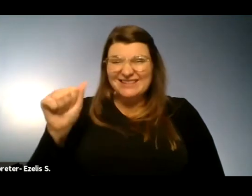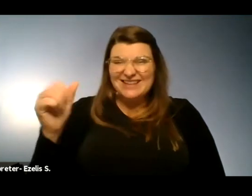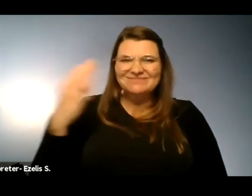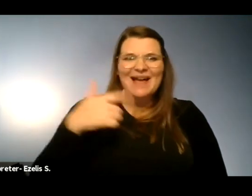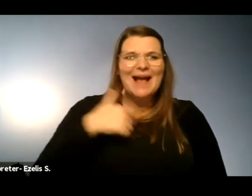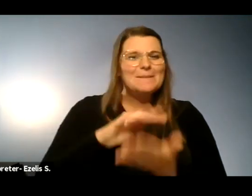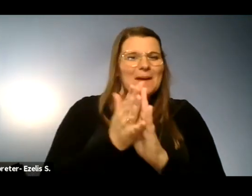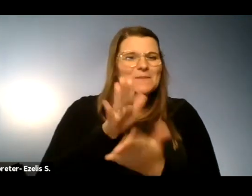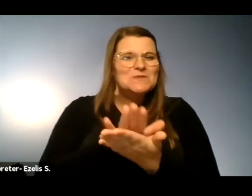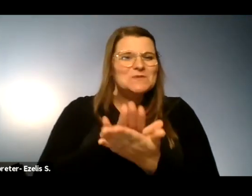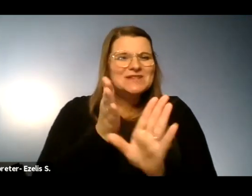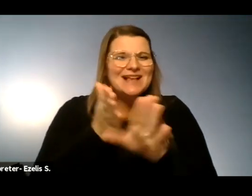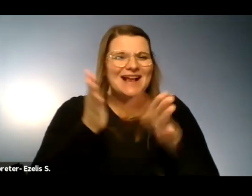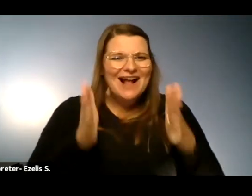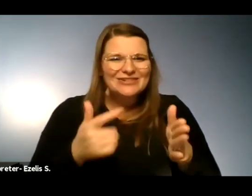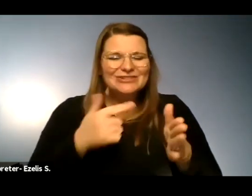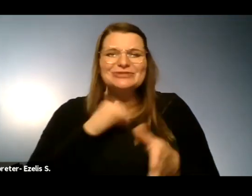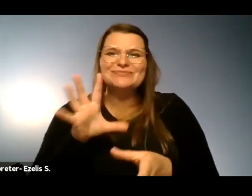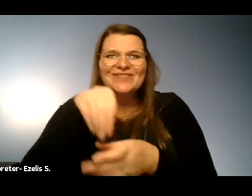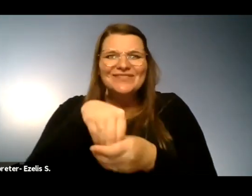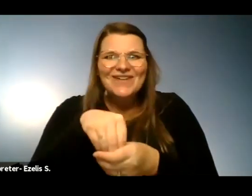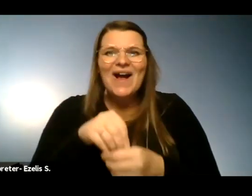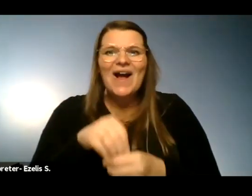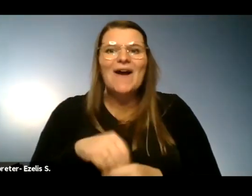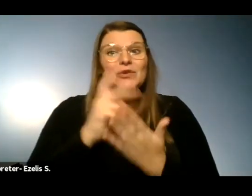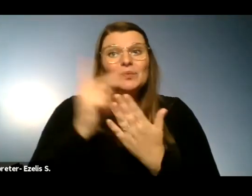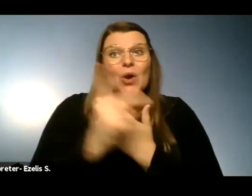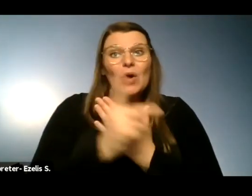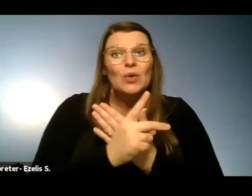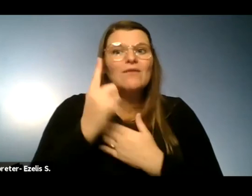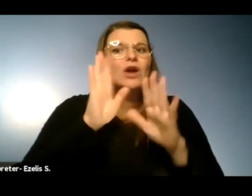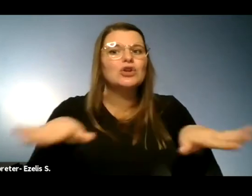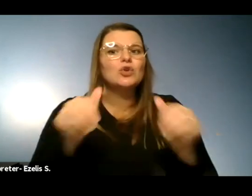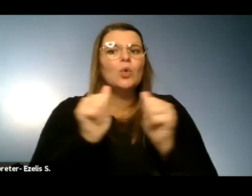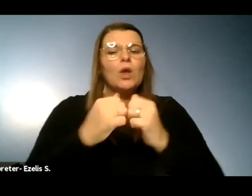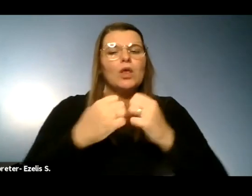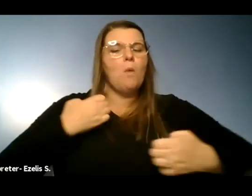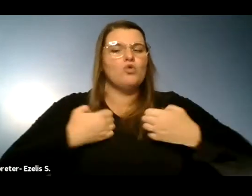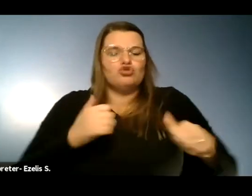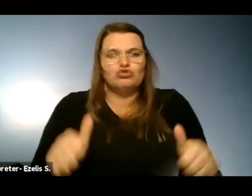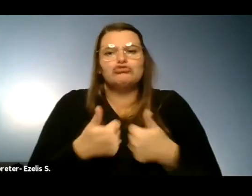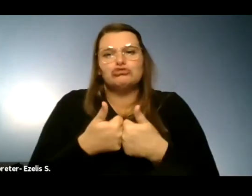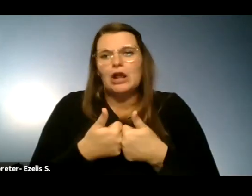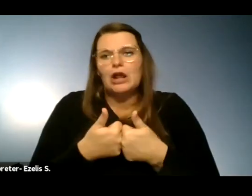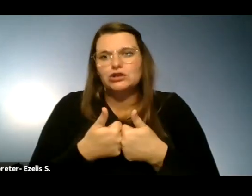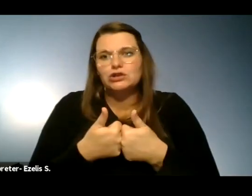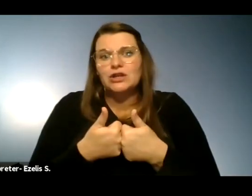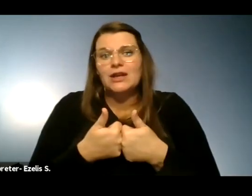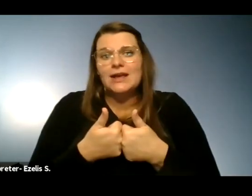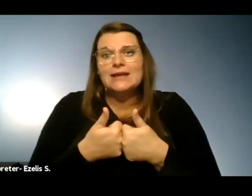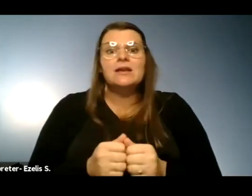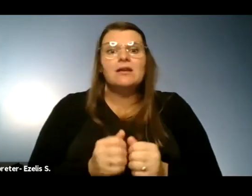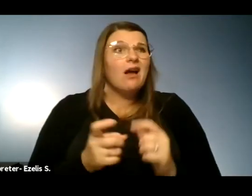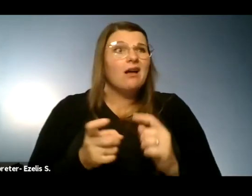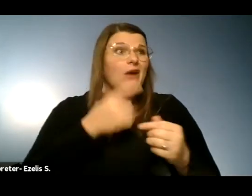school psychologist. I got involved in a program for children with emotional challenges. And then from